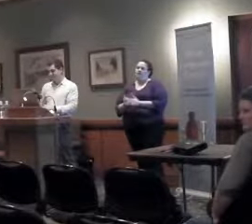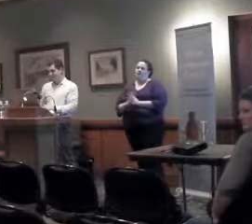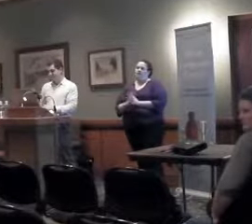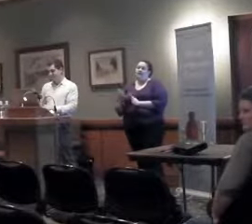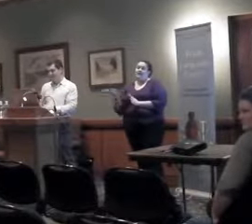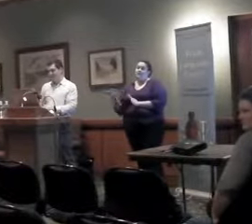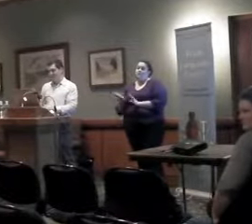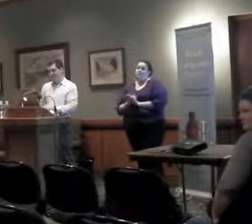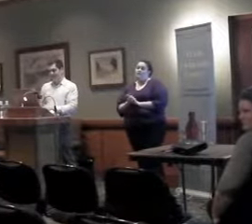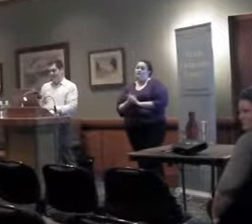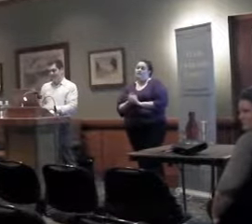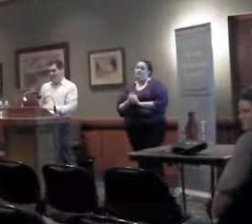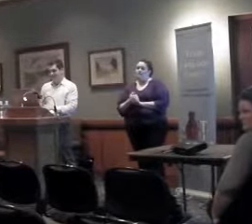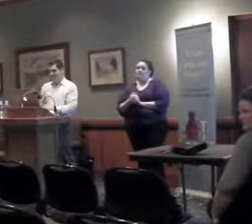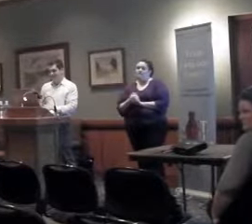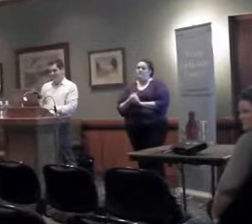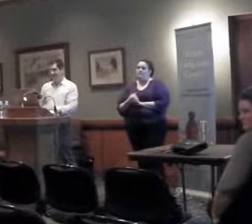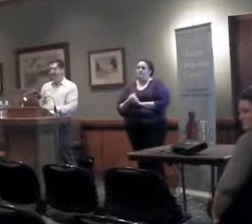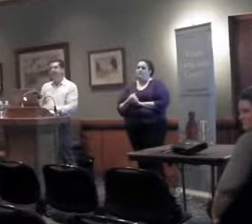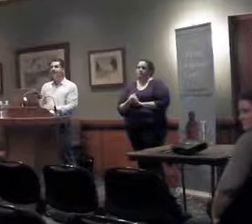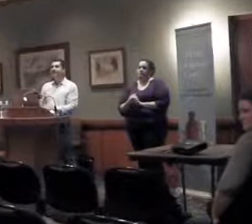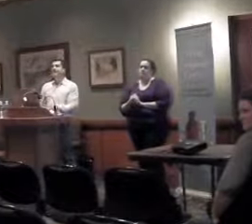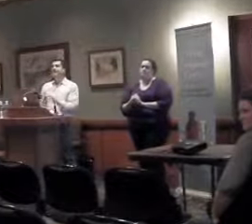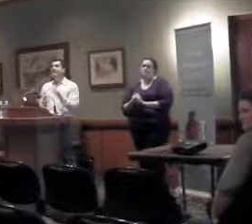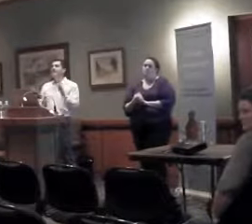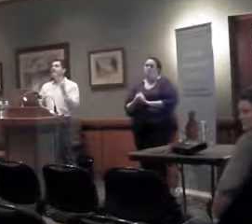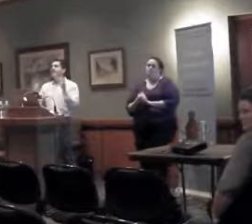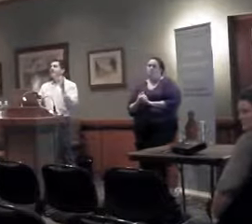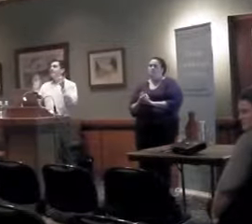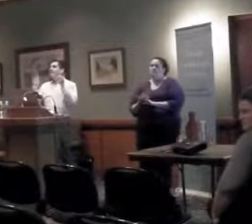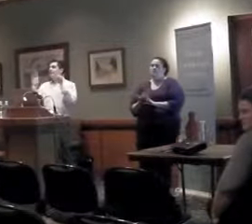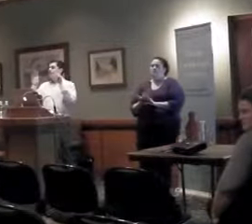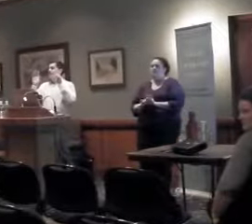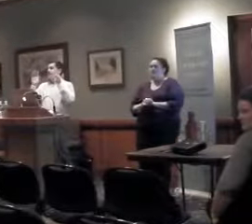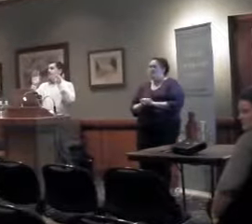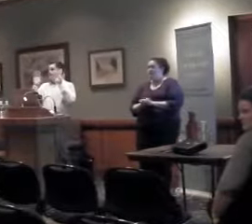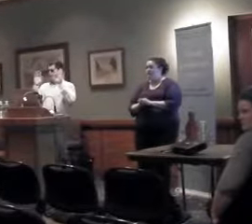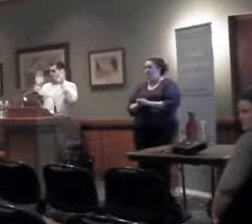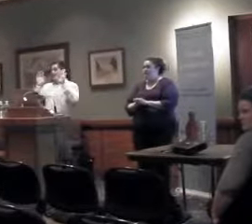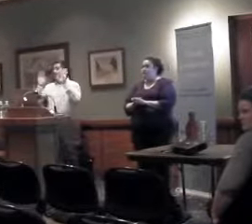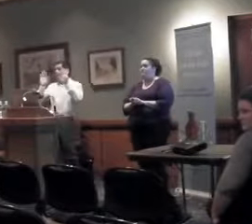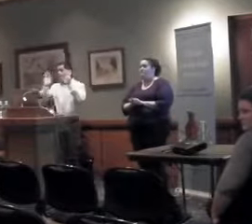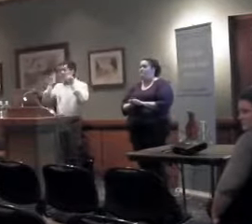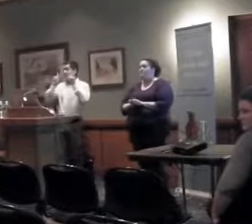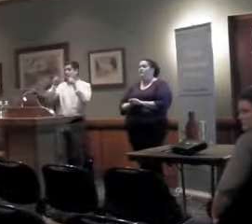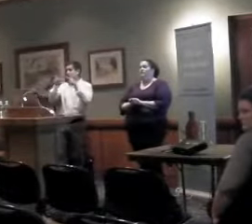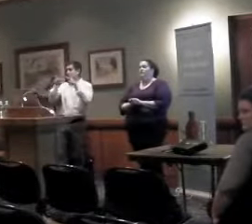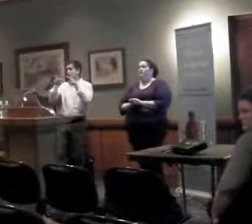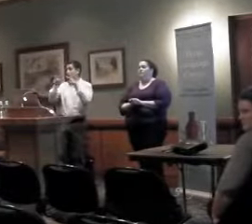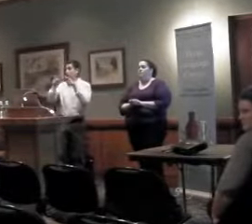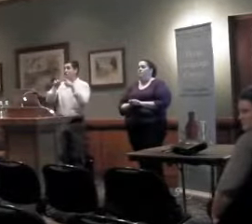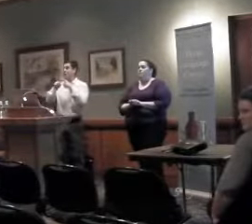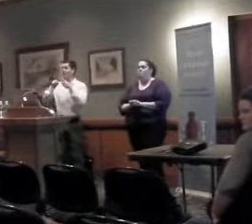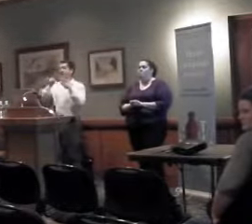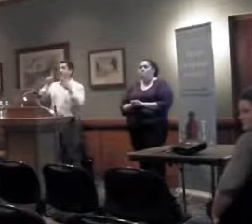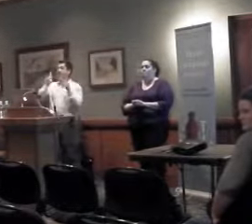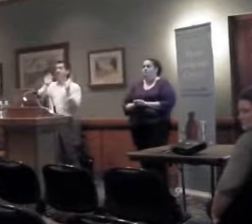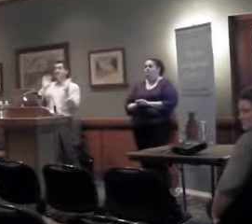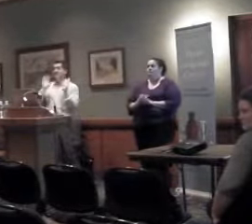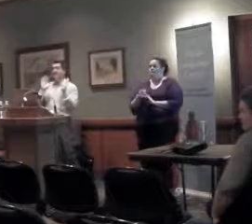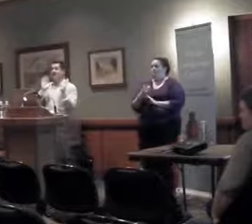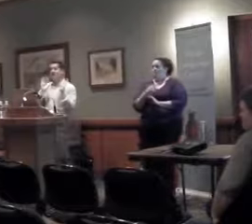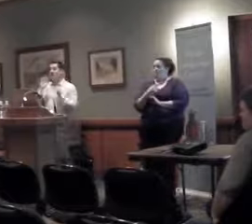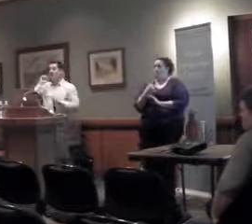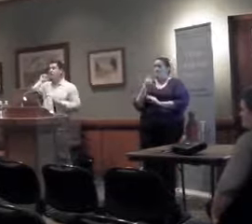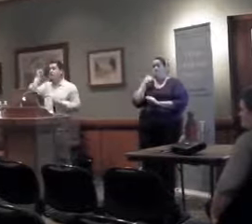popular, and California has a lot of deaf school population as well, large deaf communities in Austin. Well, that's true, but